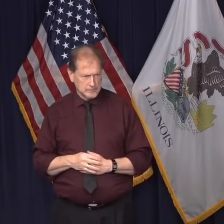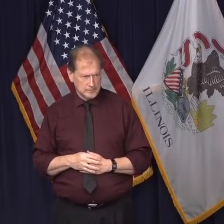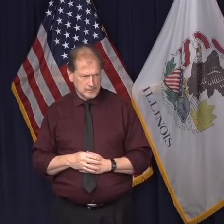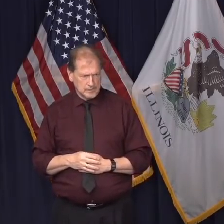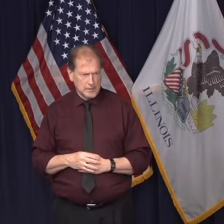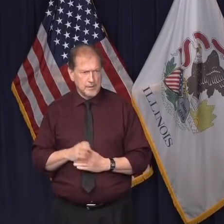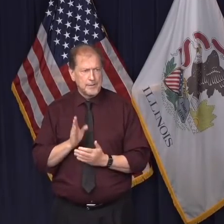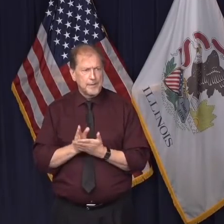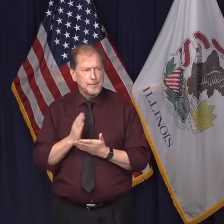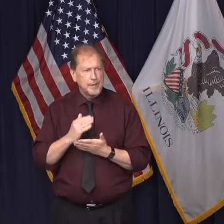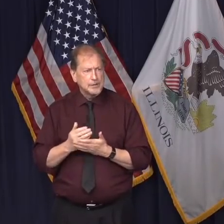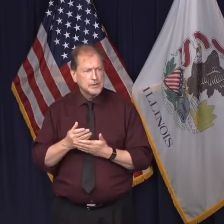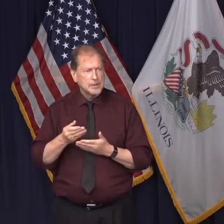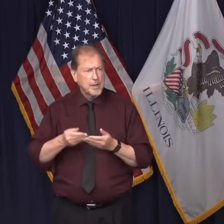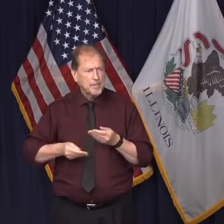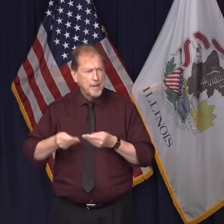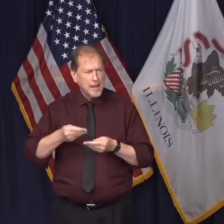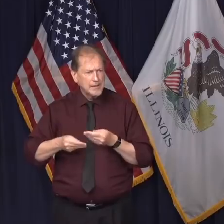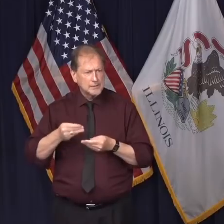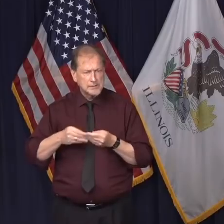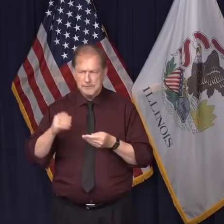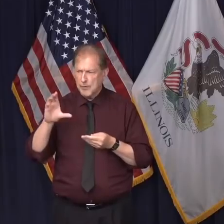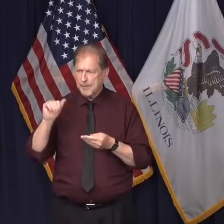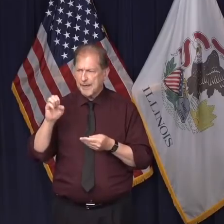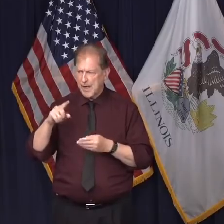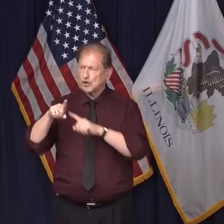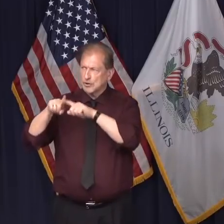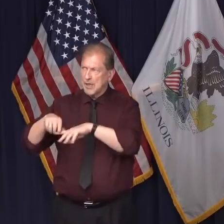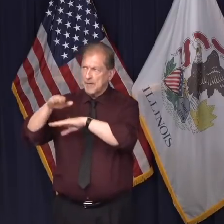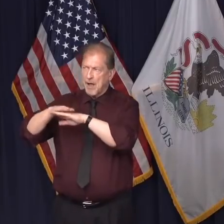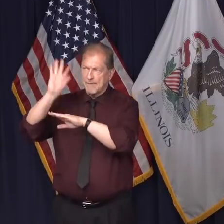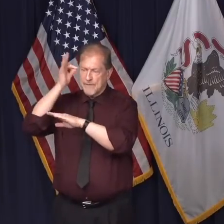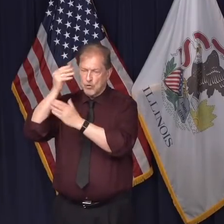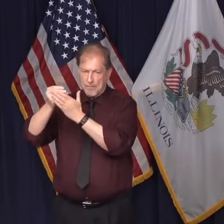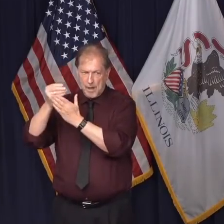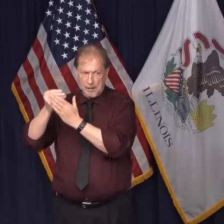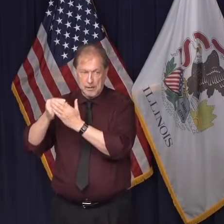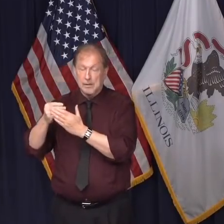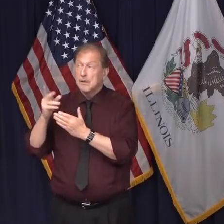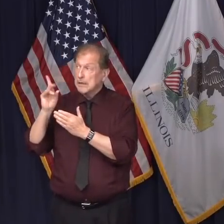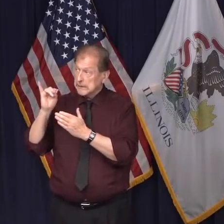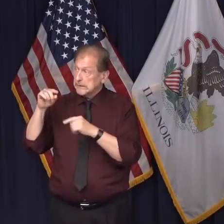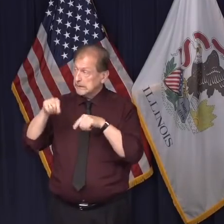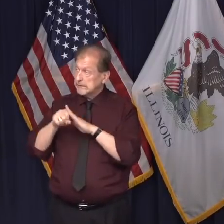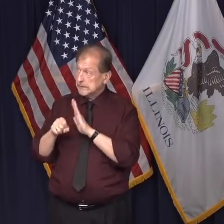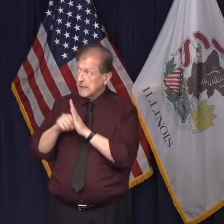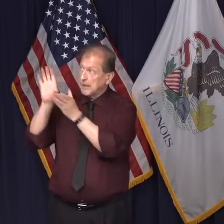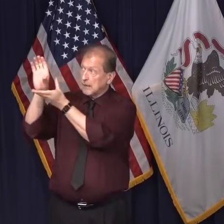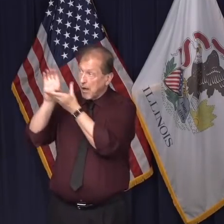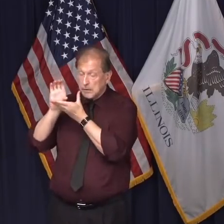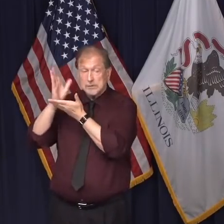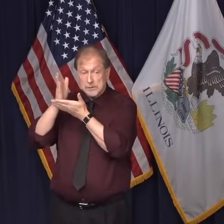balance, but has the state received any CARES funding to date? And if so, how much? And has any of it been spent? And if so, for what purposes?